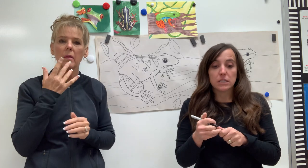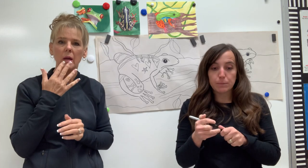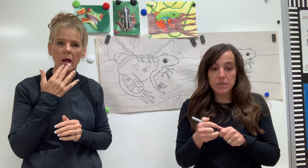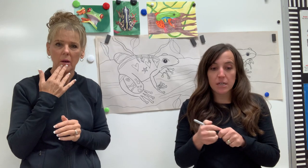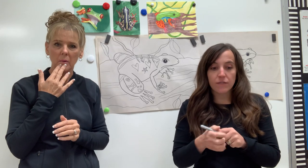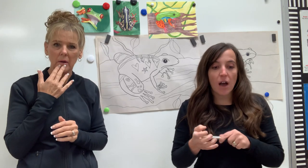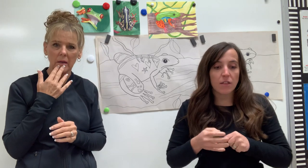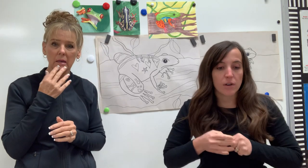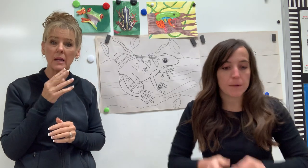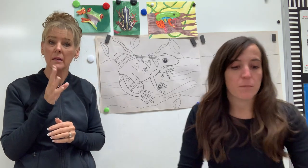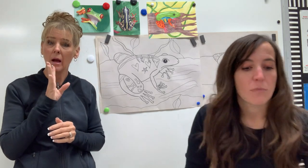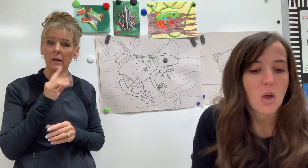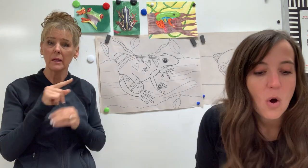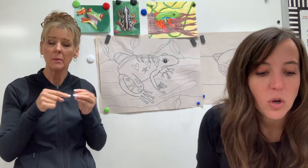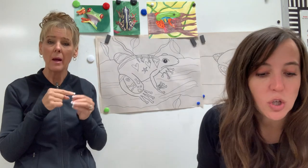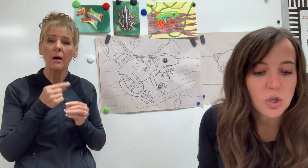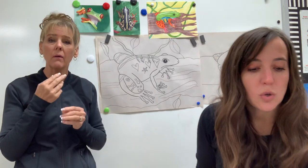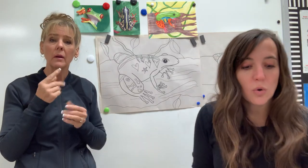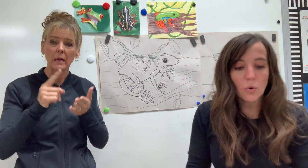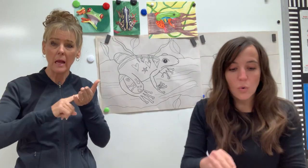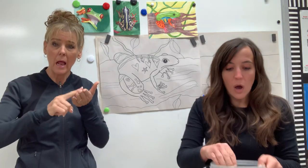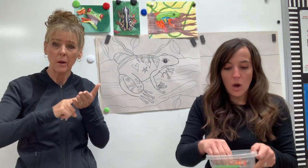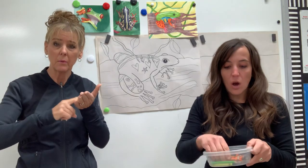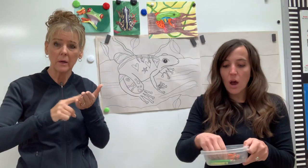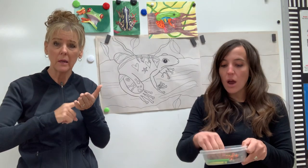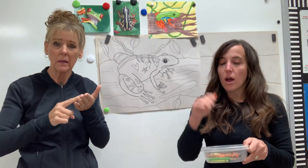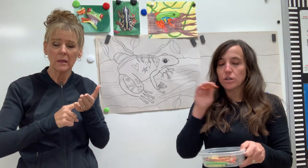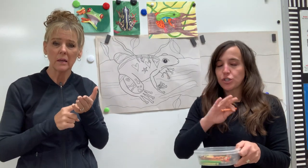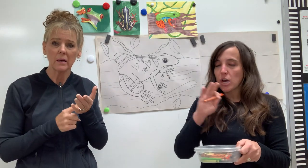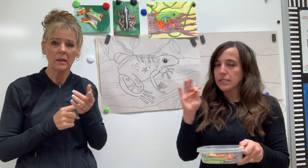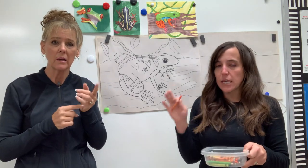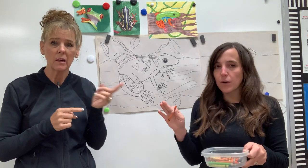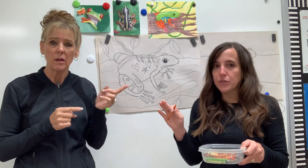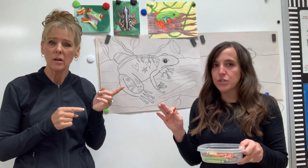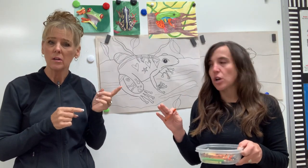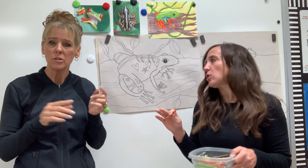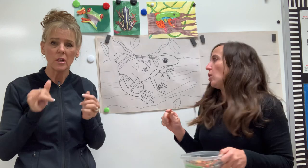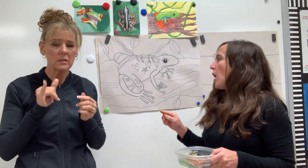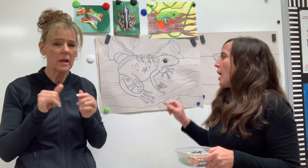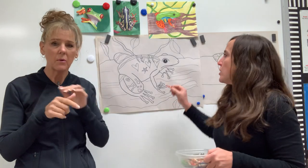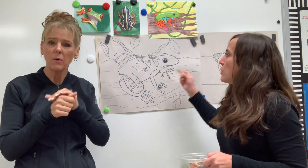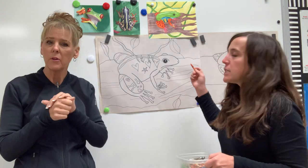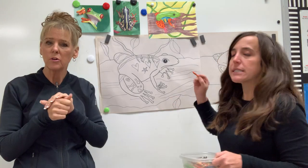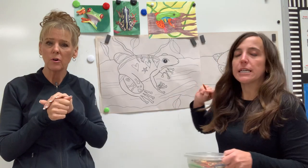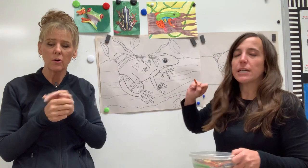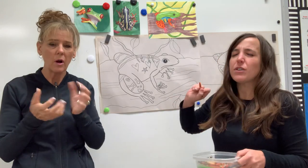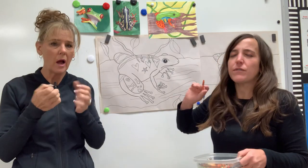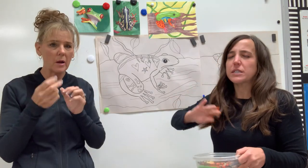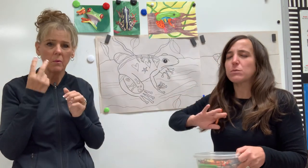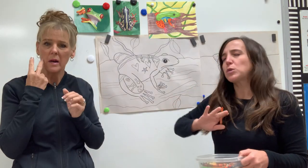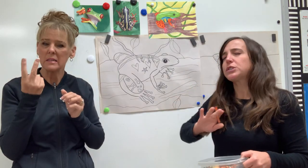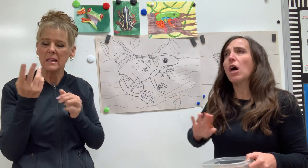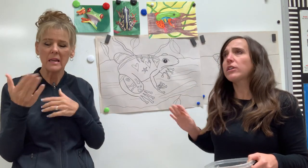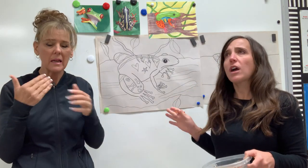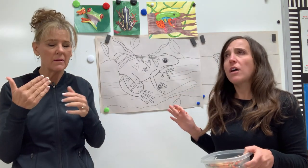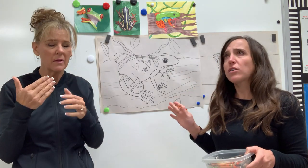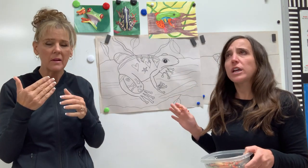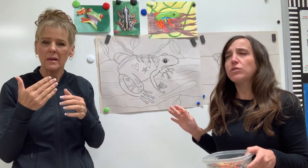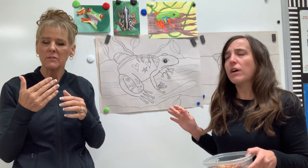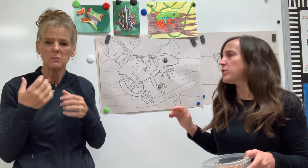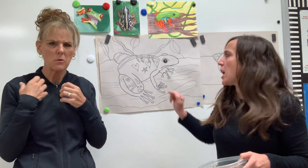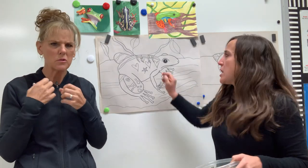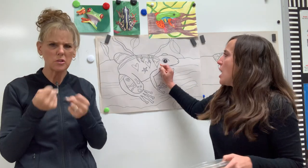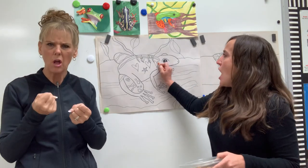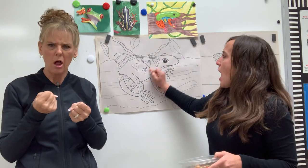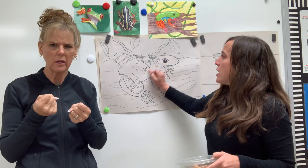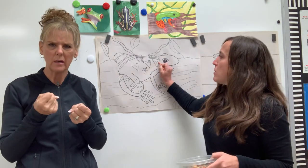coloring. Speaking of coloring, you, just like with the turtle, I don't wanna see, even if it's the most solid coloring